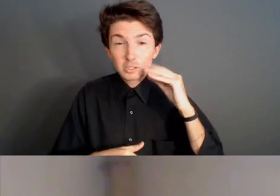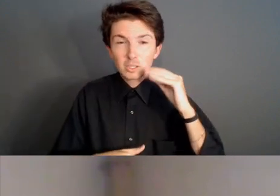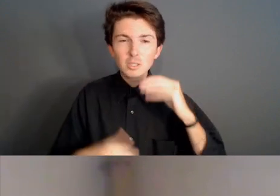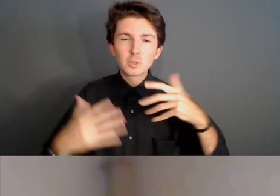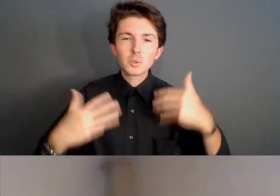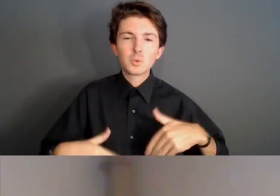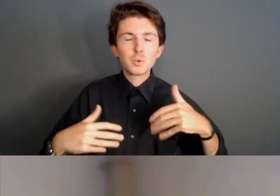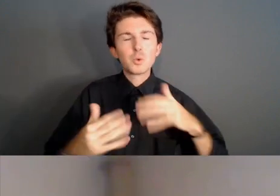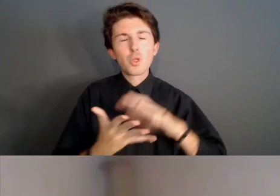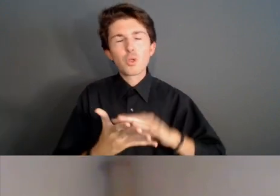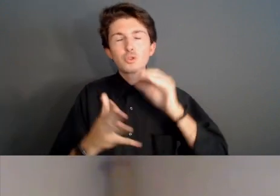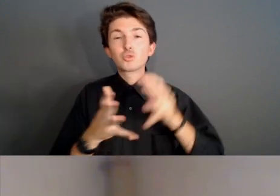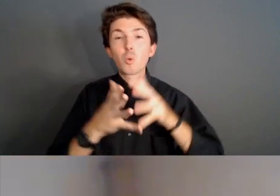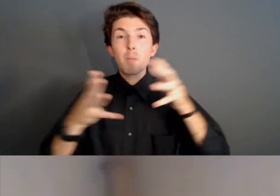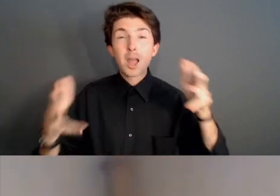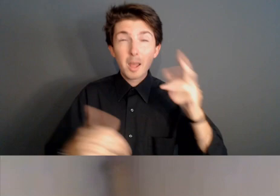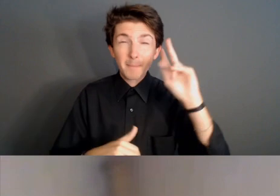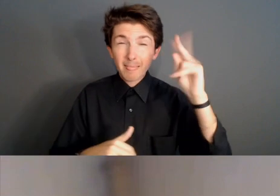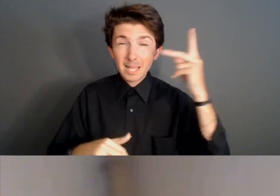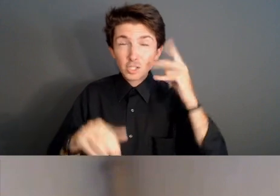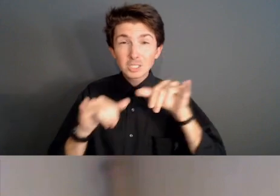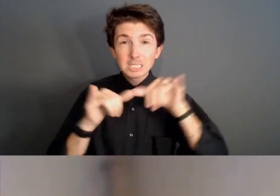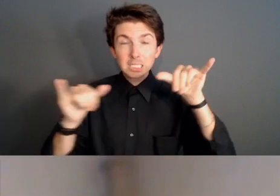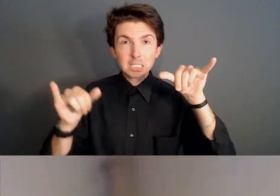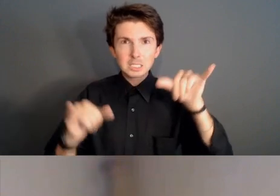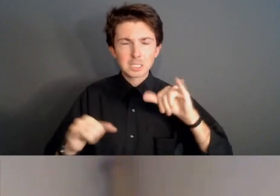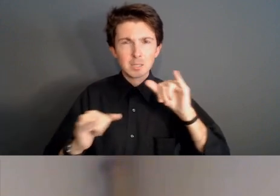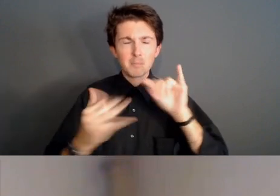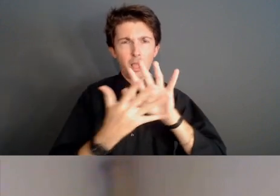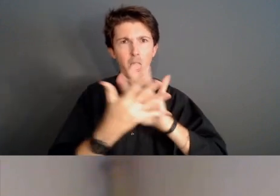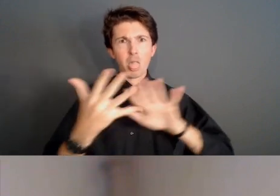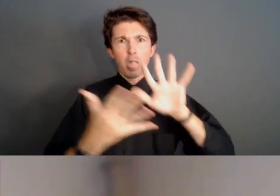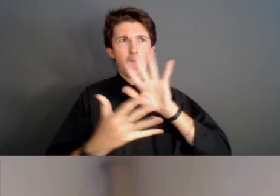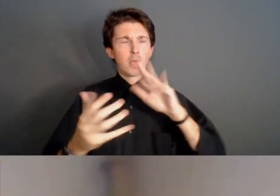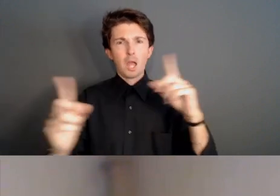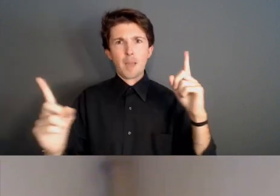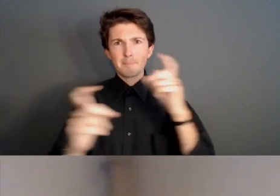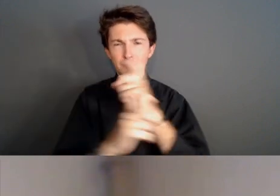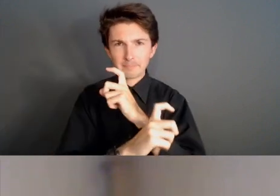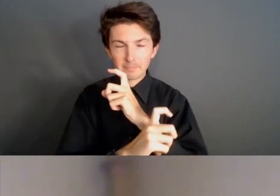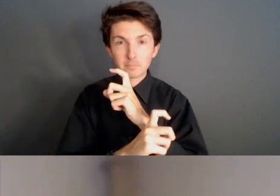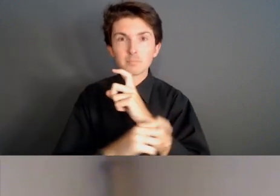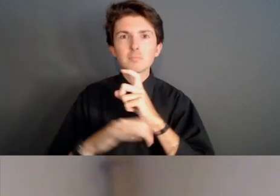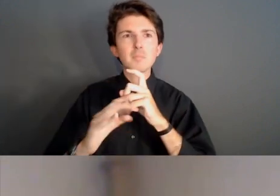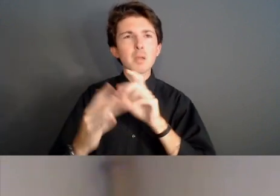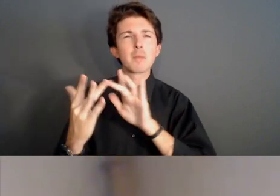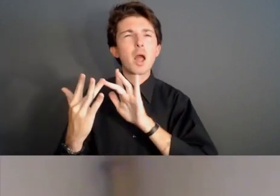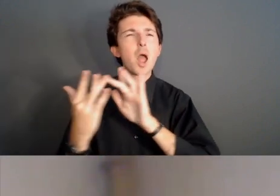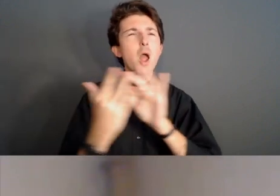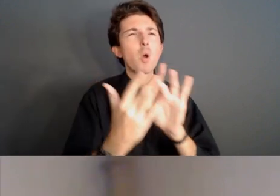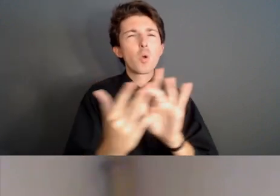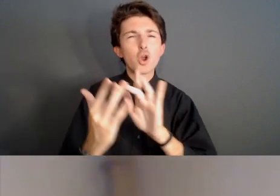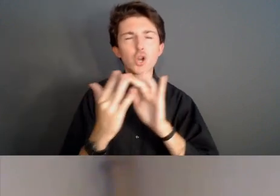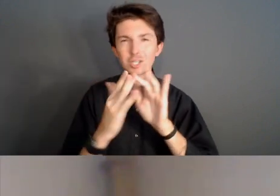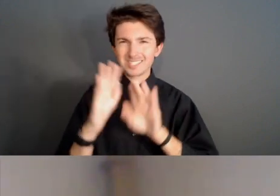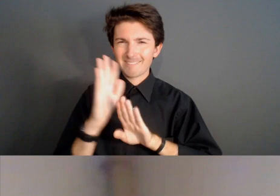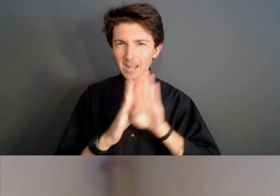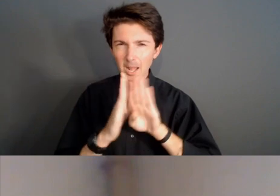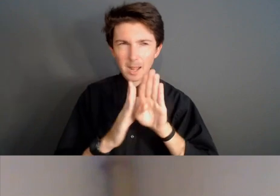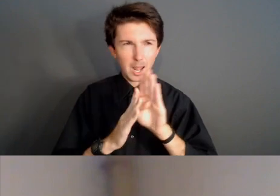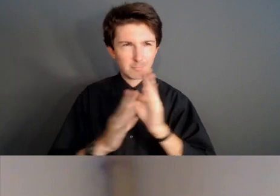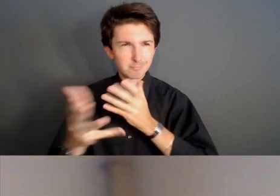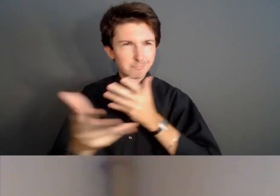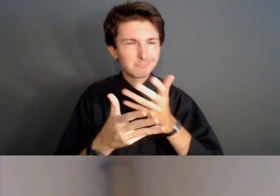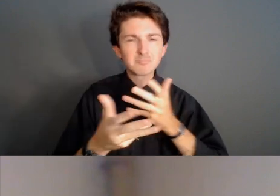the political system, but it also introduced me to a vast network of professionals that I will continue to work with